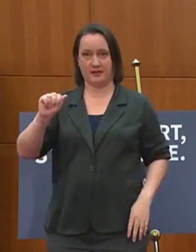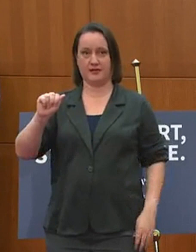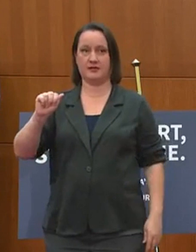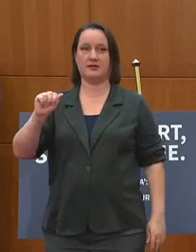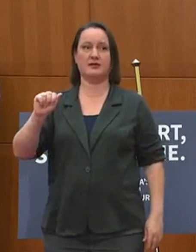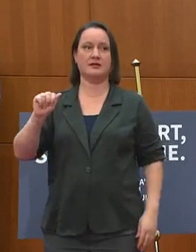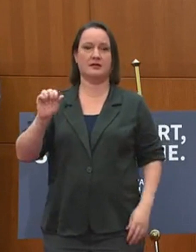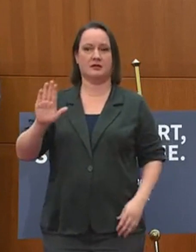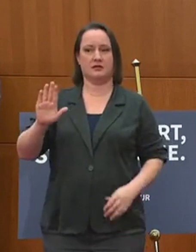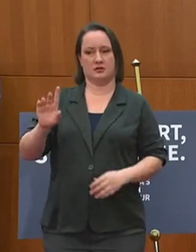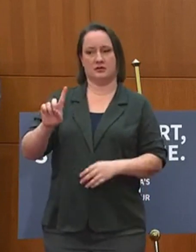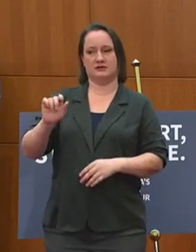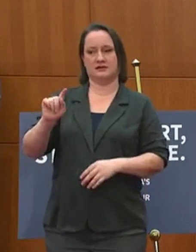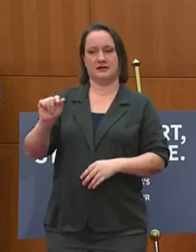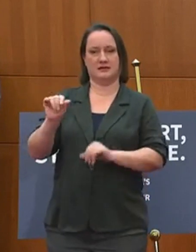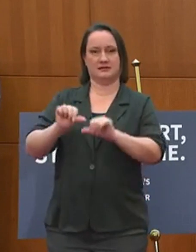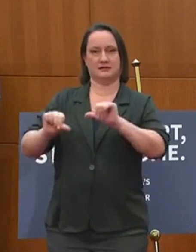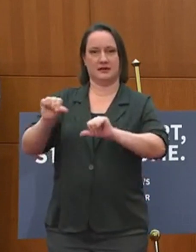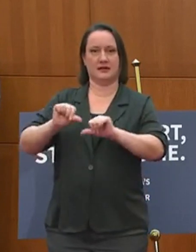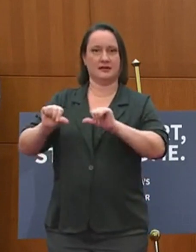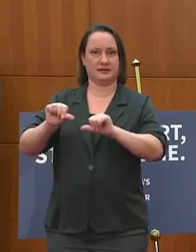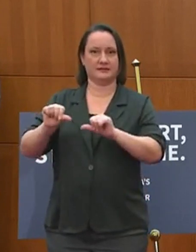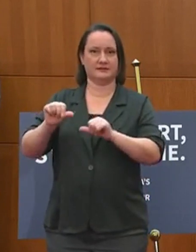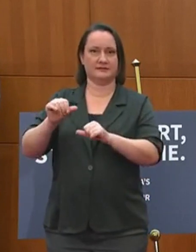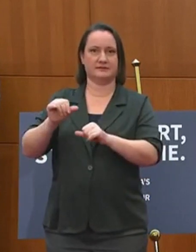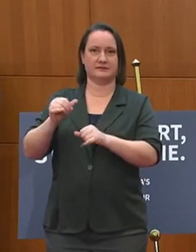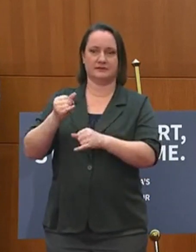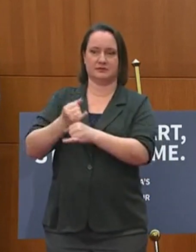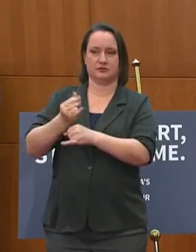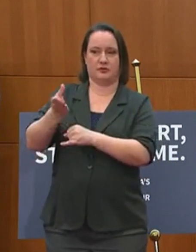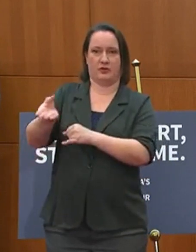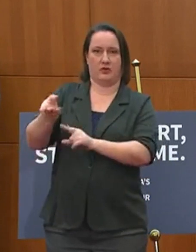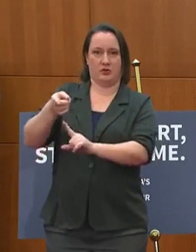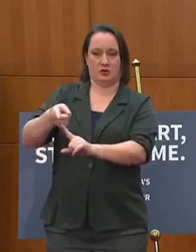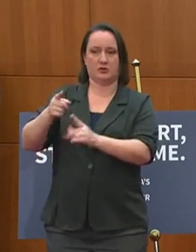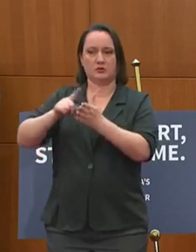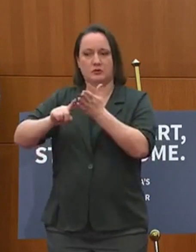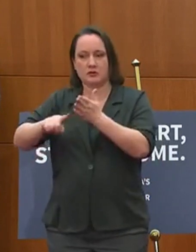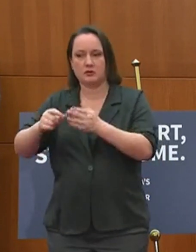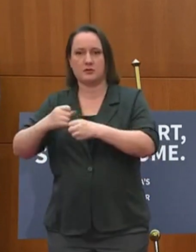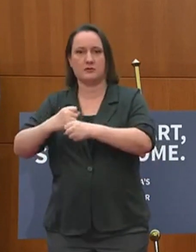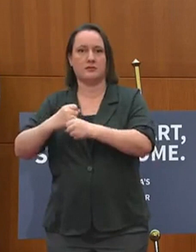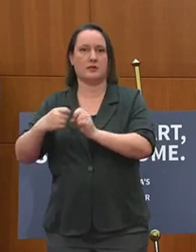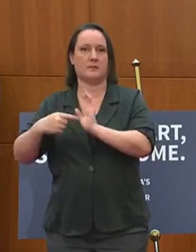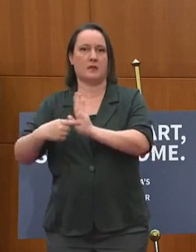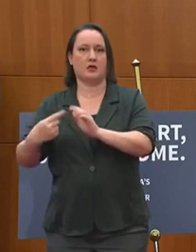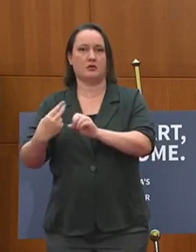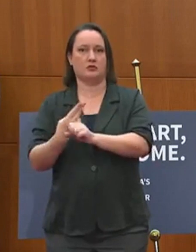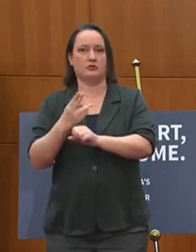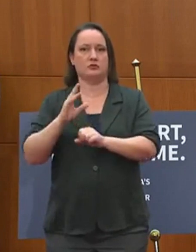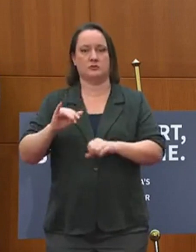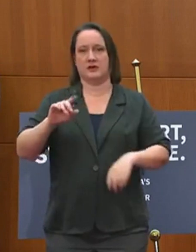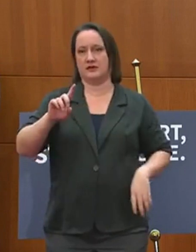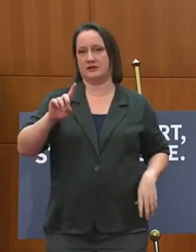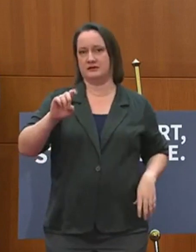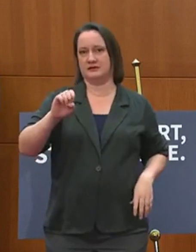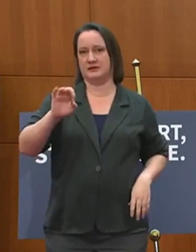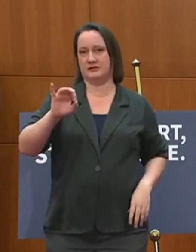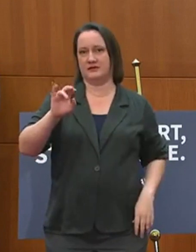at the Data Science Institute there, researchers have built a model that's being used by the Defense